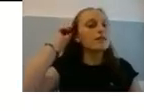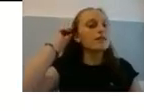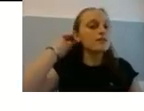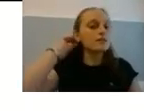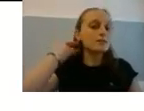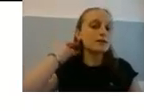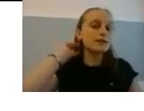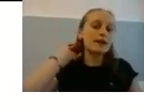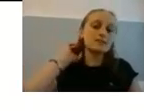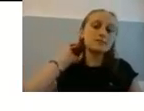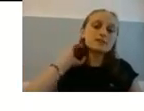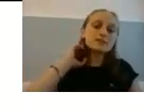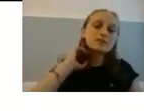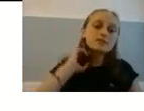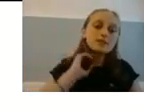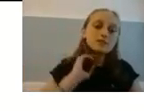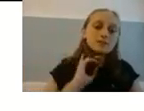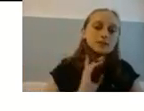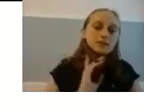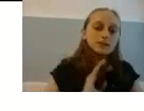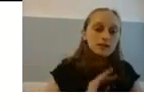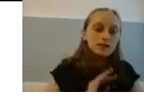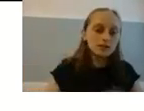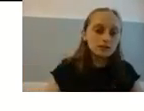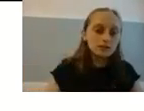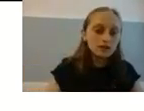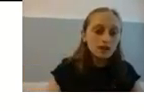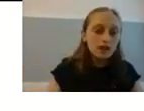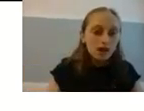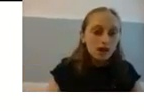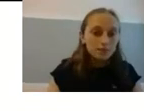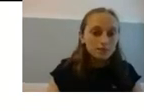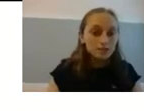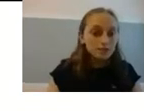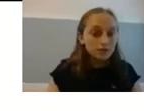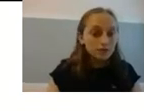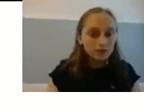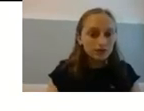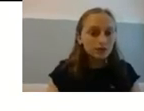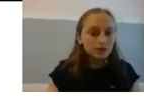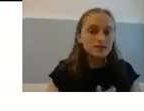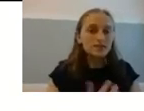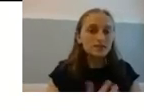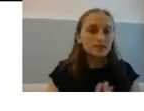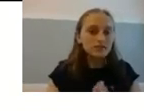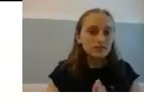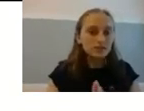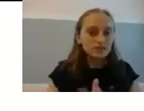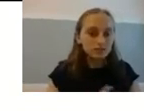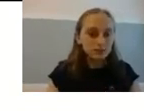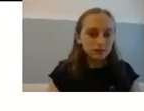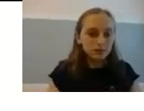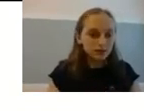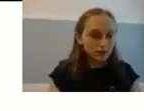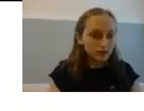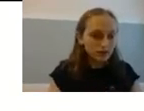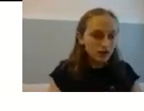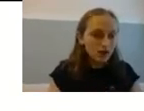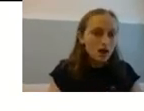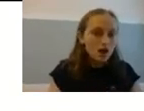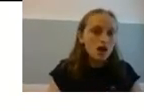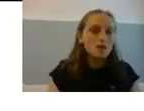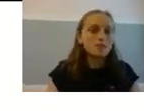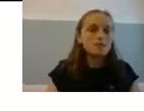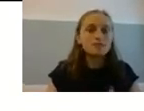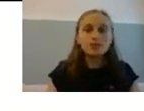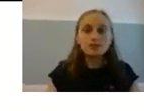and there are many aspects of the deaf community that are unique to the culture and representative of of the people that are part of it